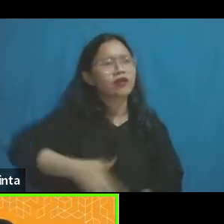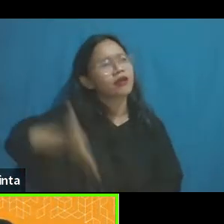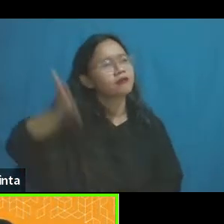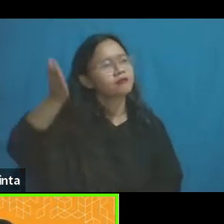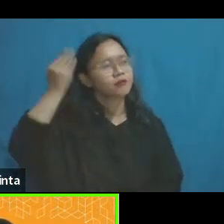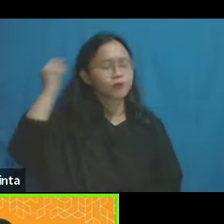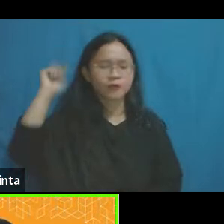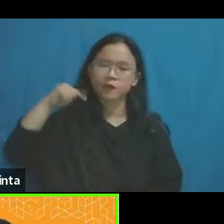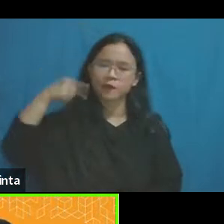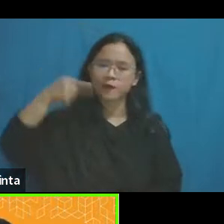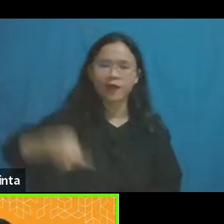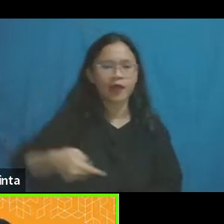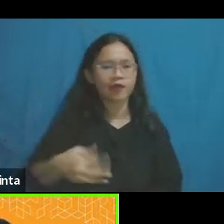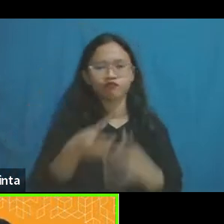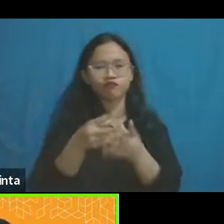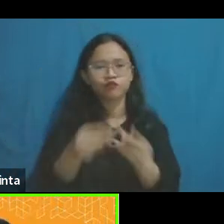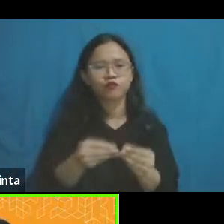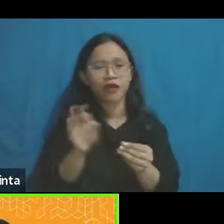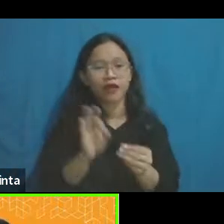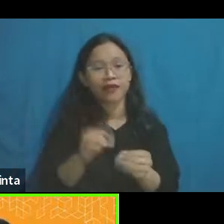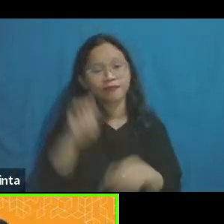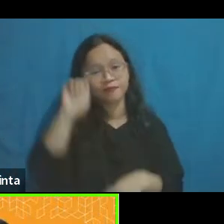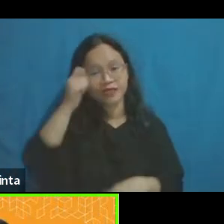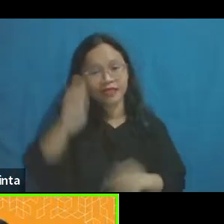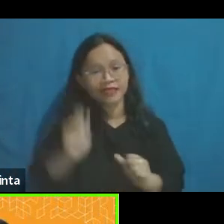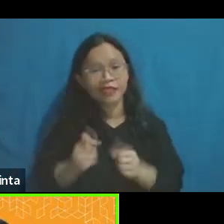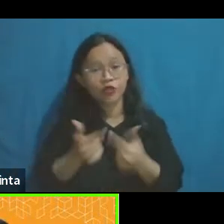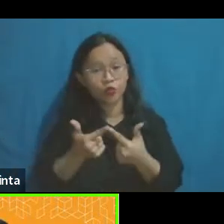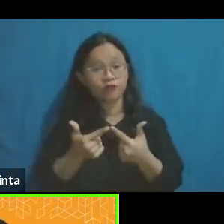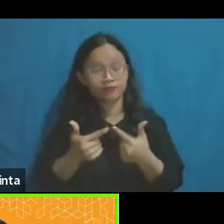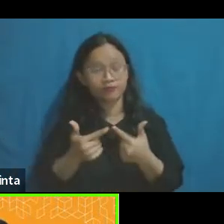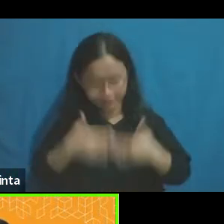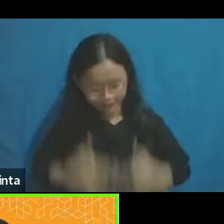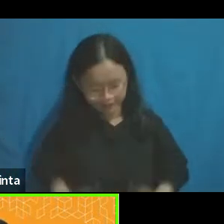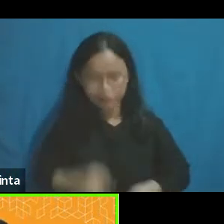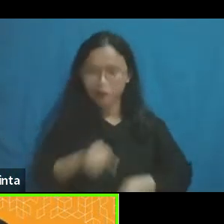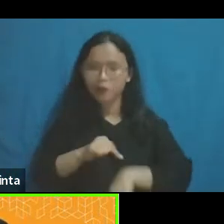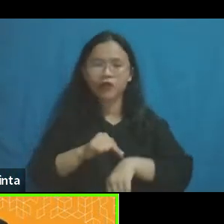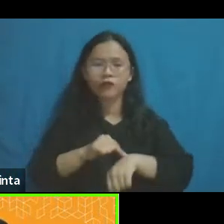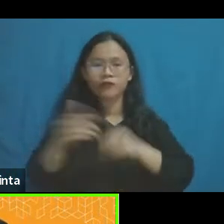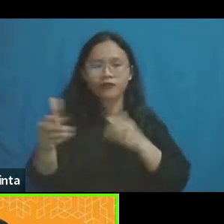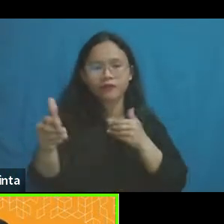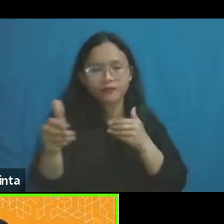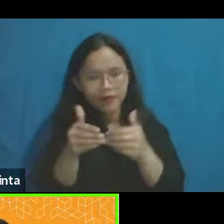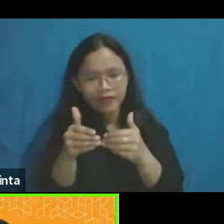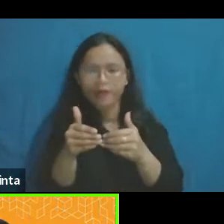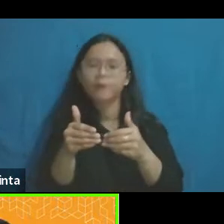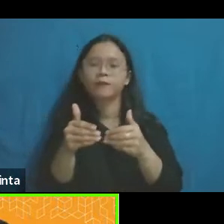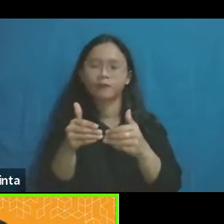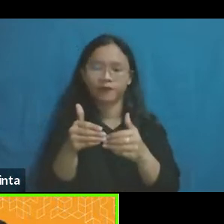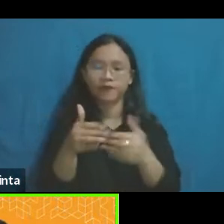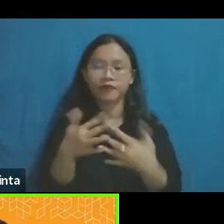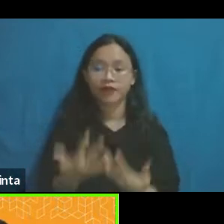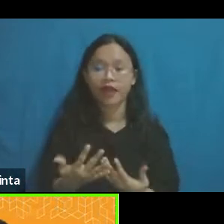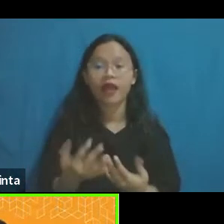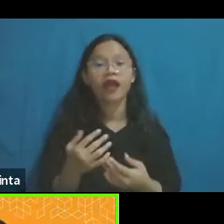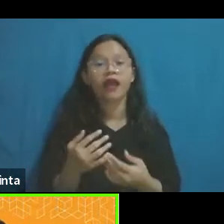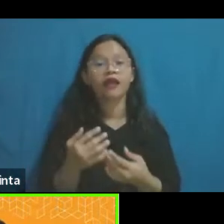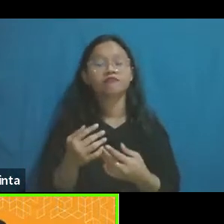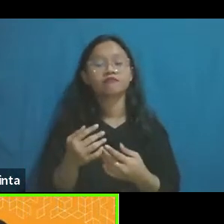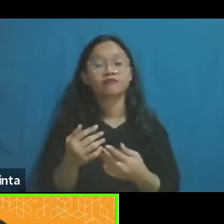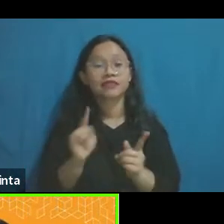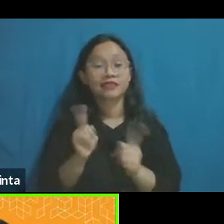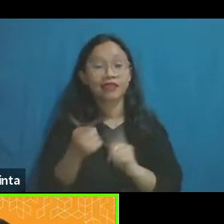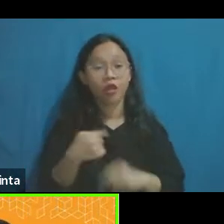short. So I think, if I may, I just want to appeal, do